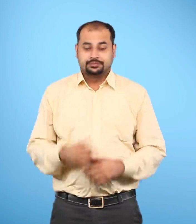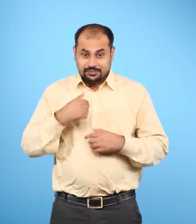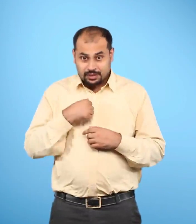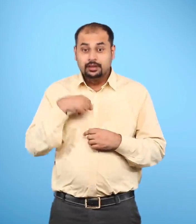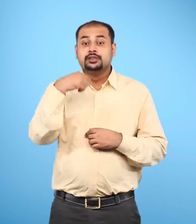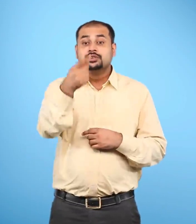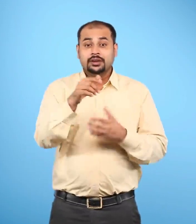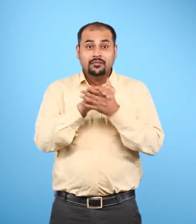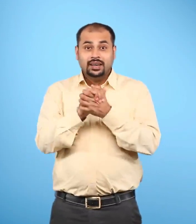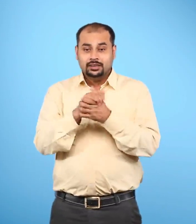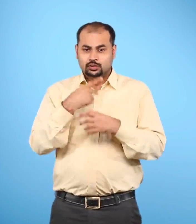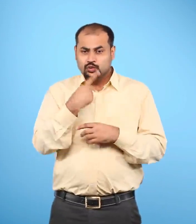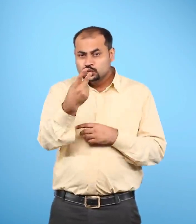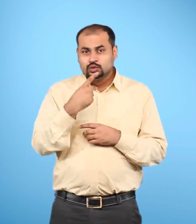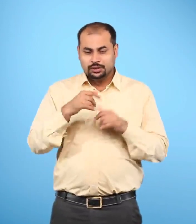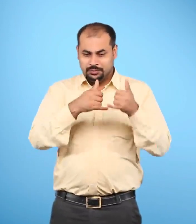Play this game with your partner